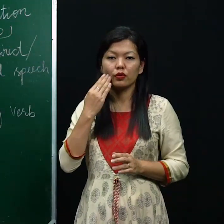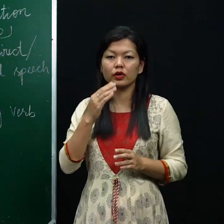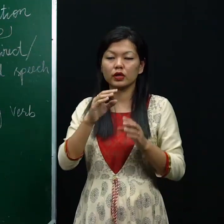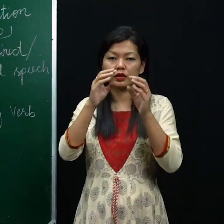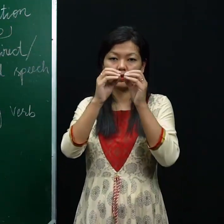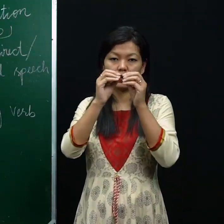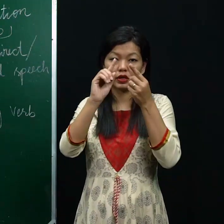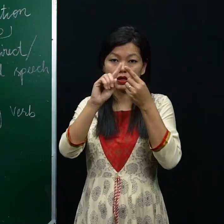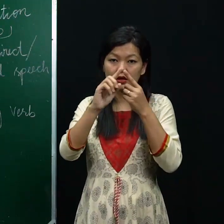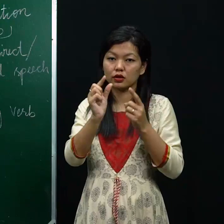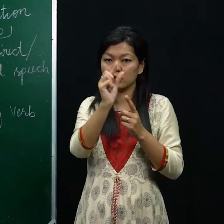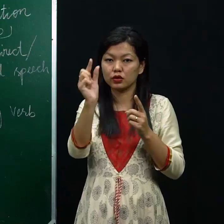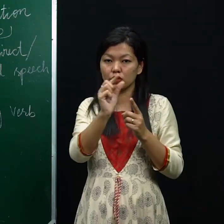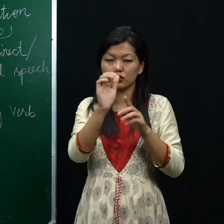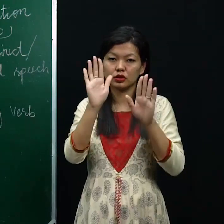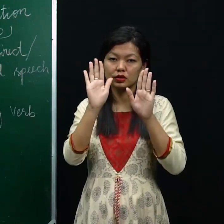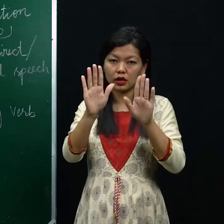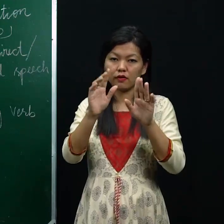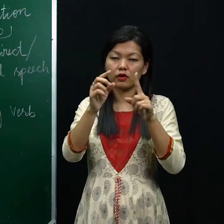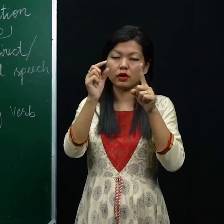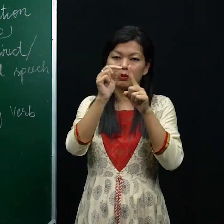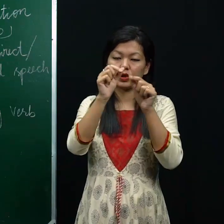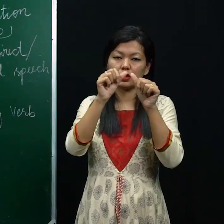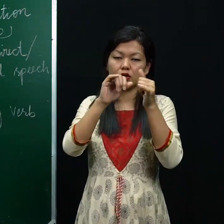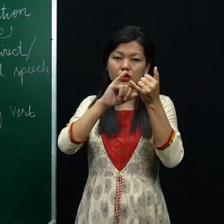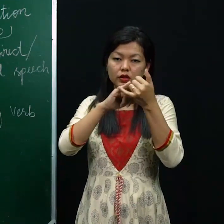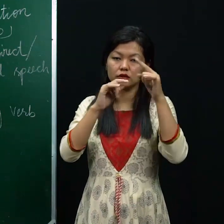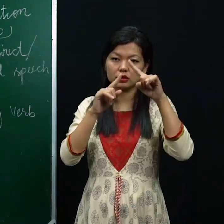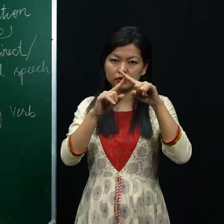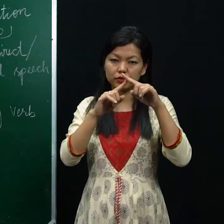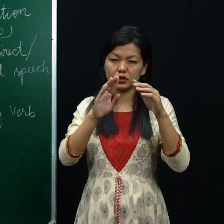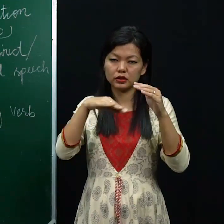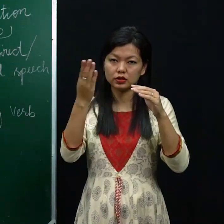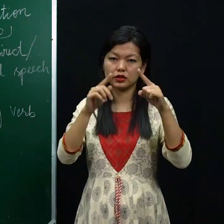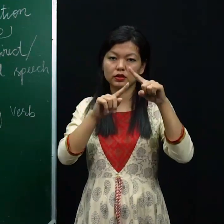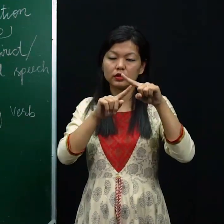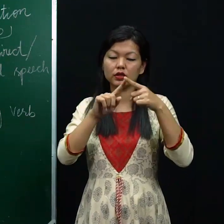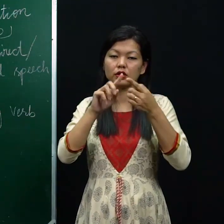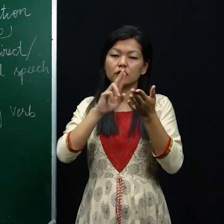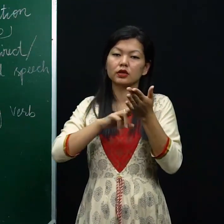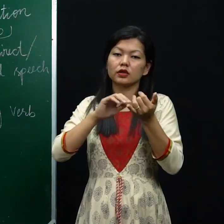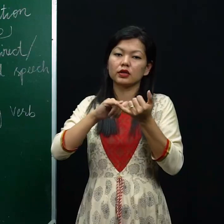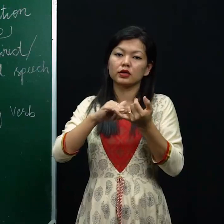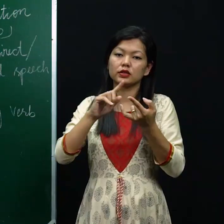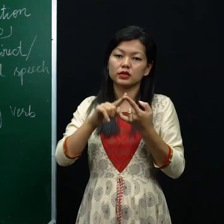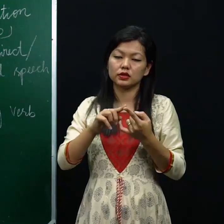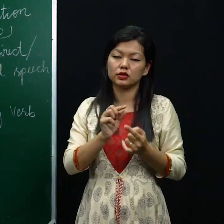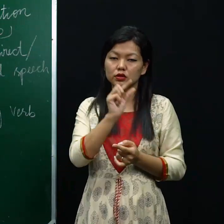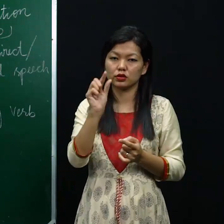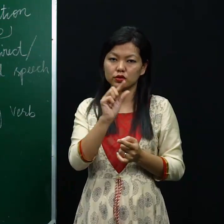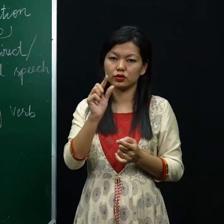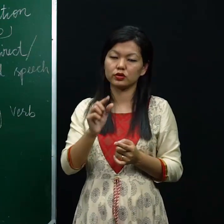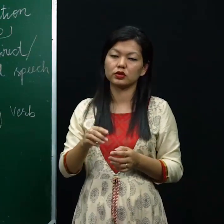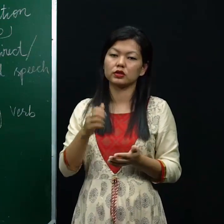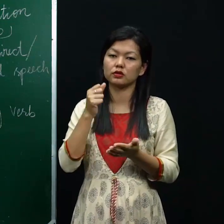time, because unless you give that, your sentence become a total distraction. You might be doing everything correctly, but because you did